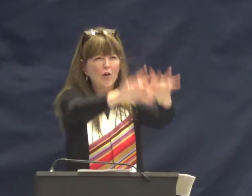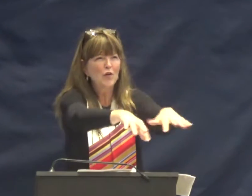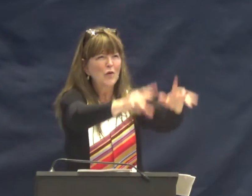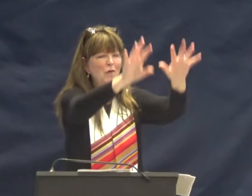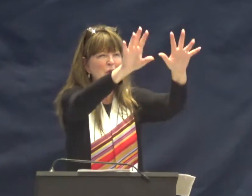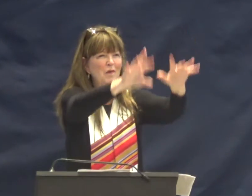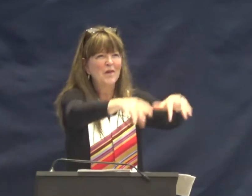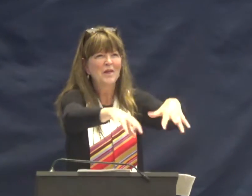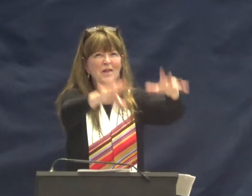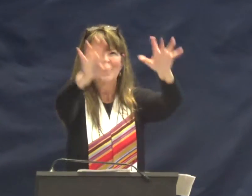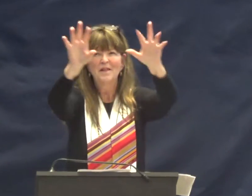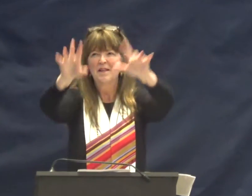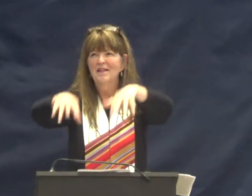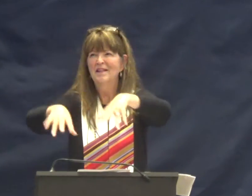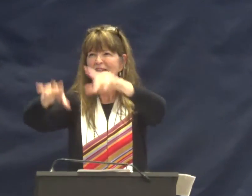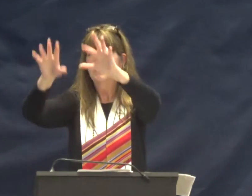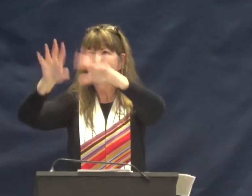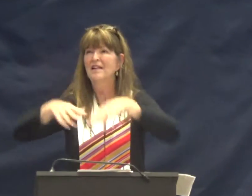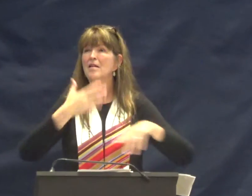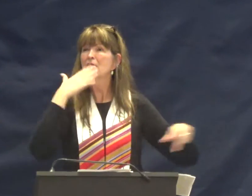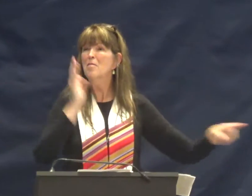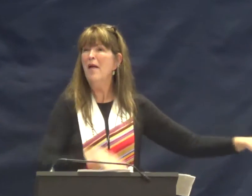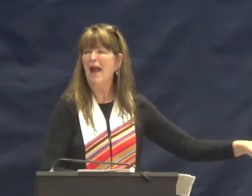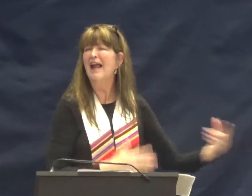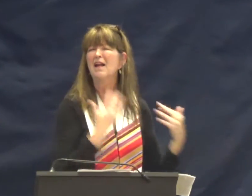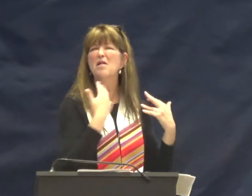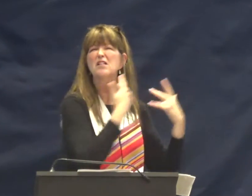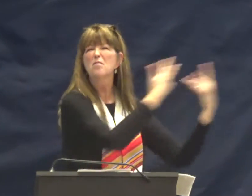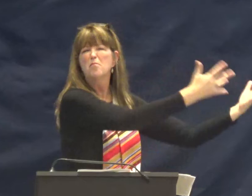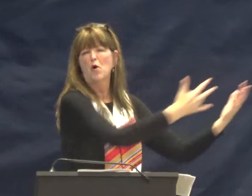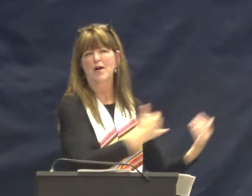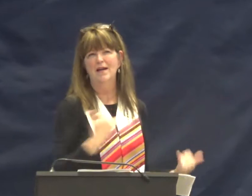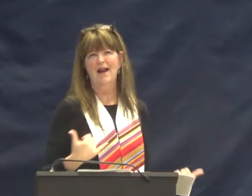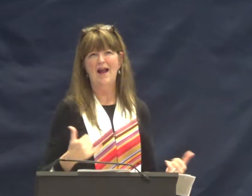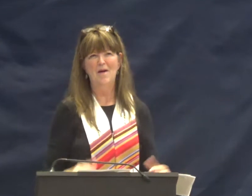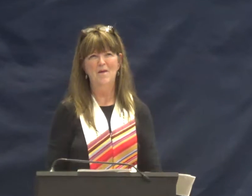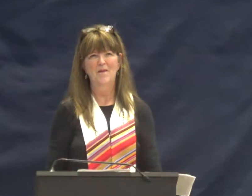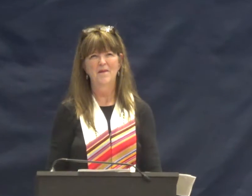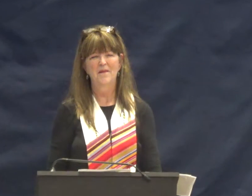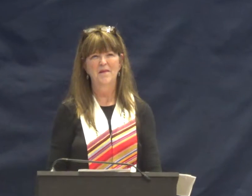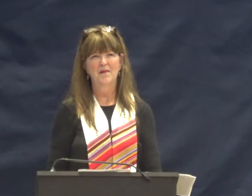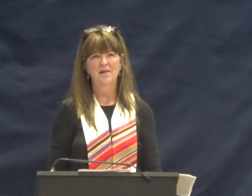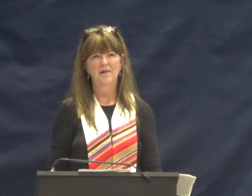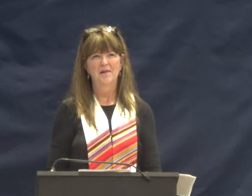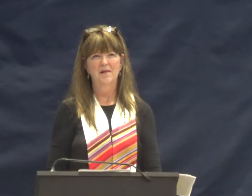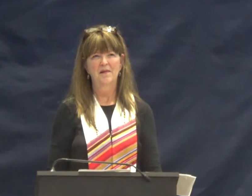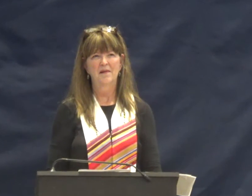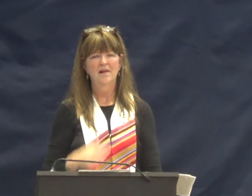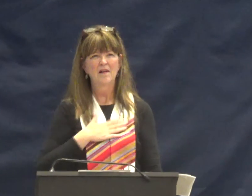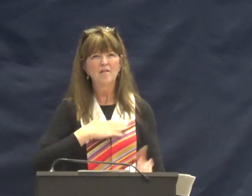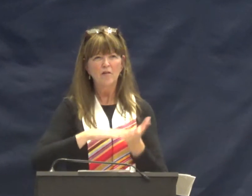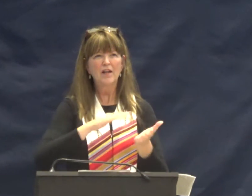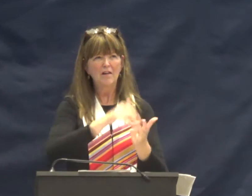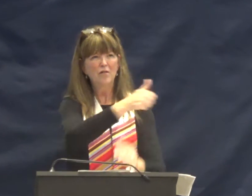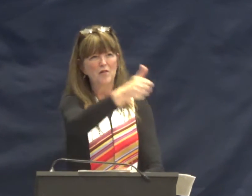good from the bad, letting the good rain down on all of you, and letting the bad just go and leave birds